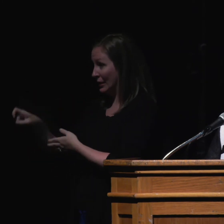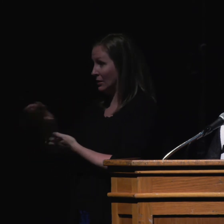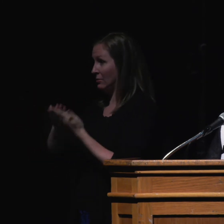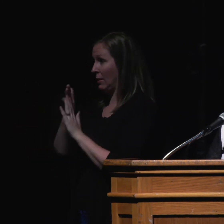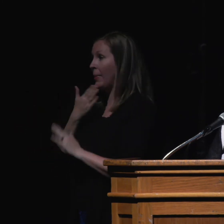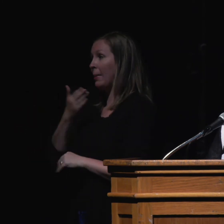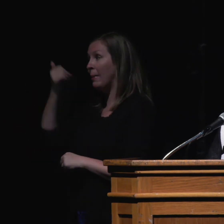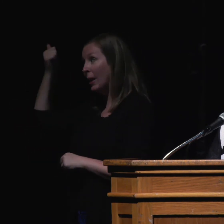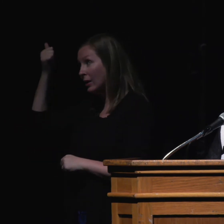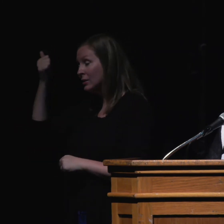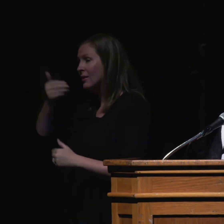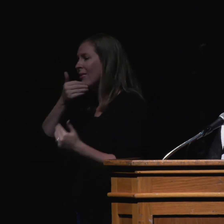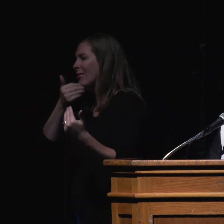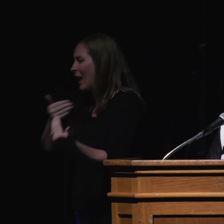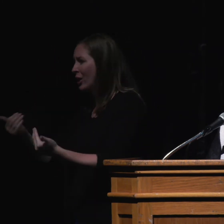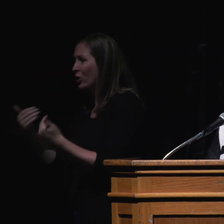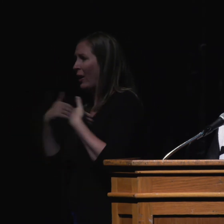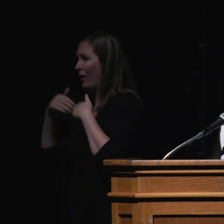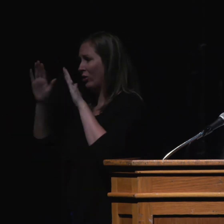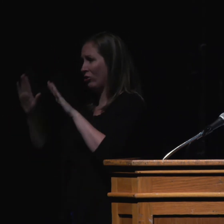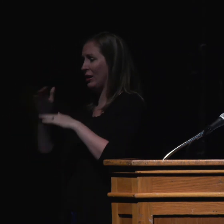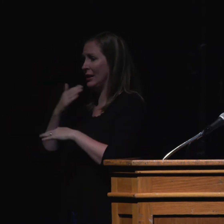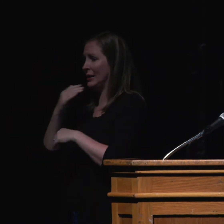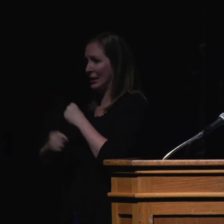best. Thank you, and have a great year.